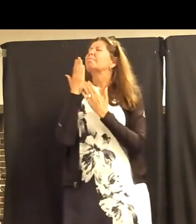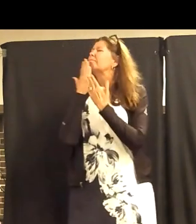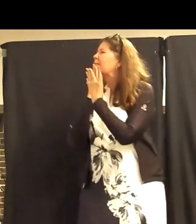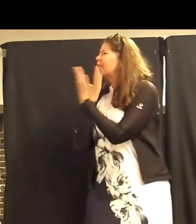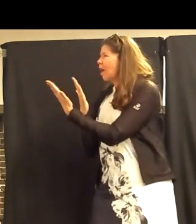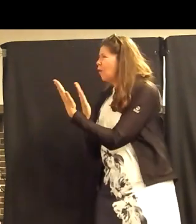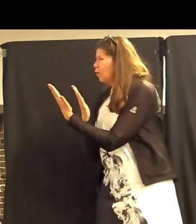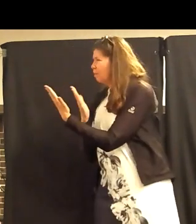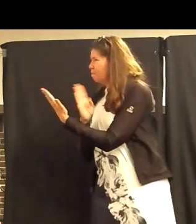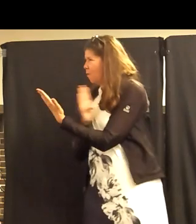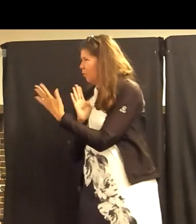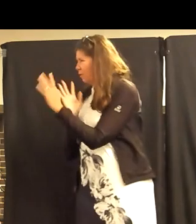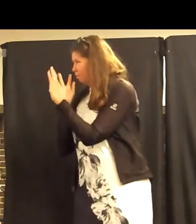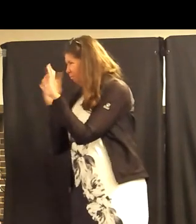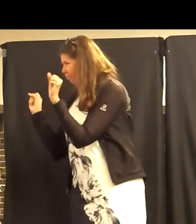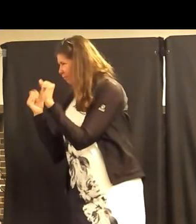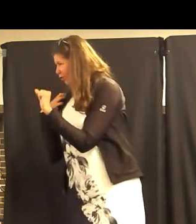everyone.